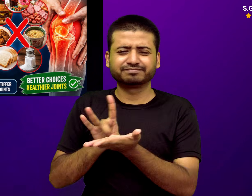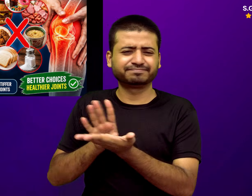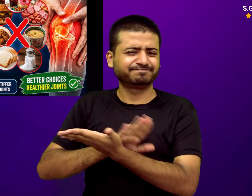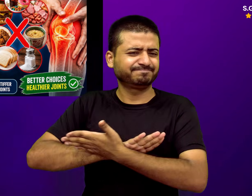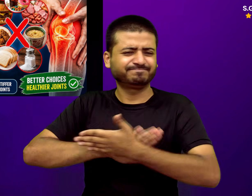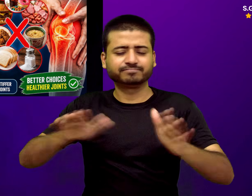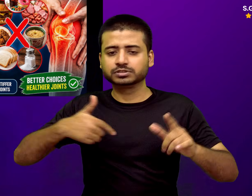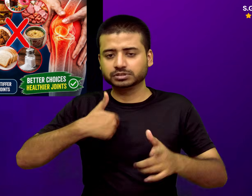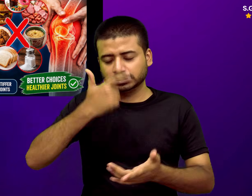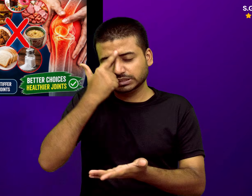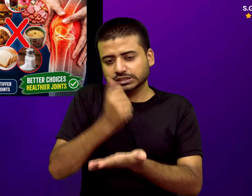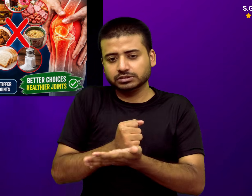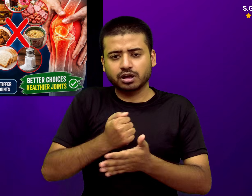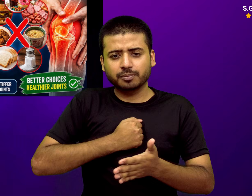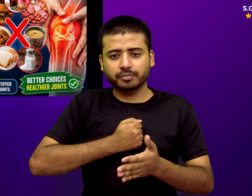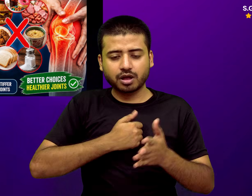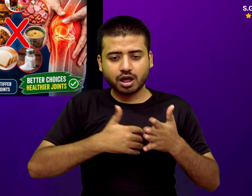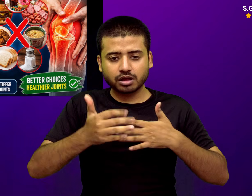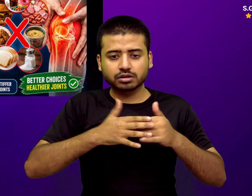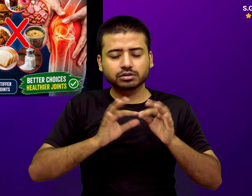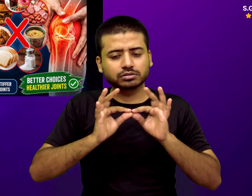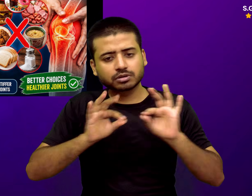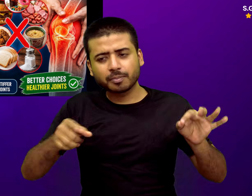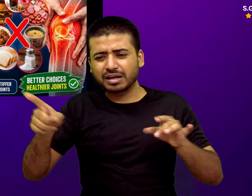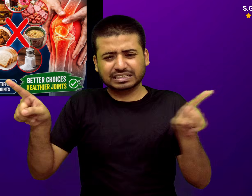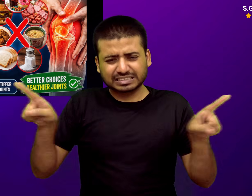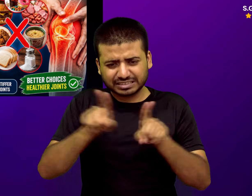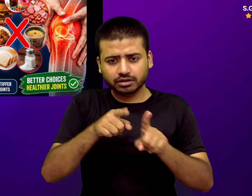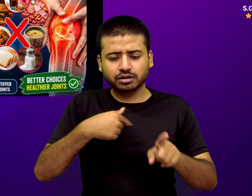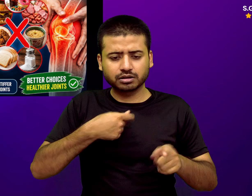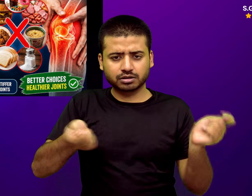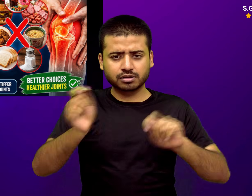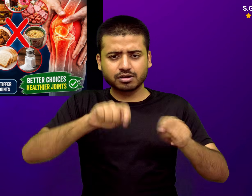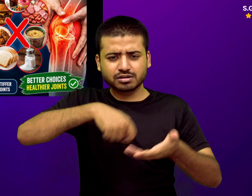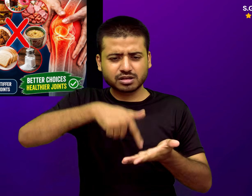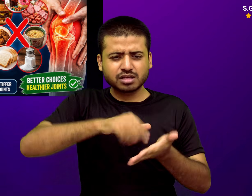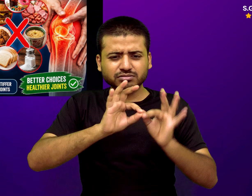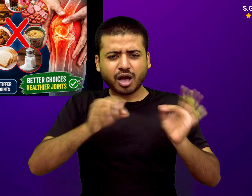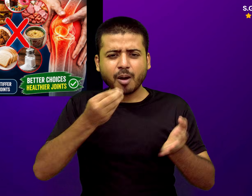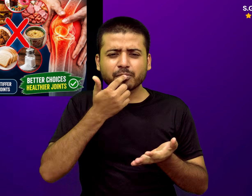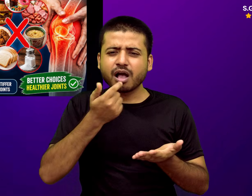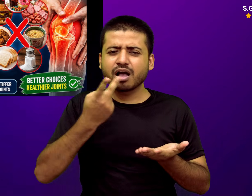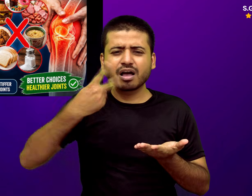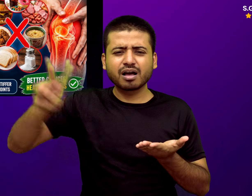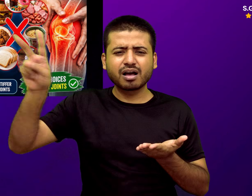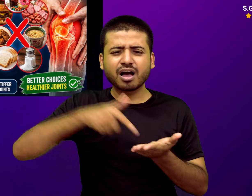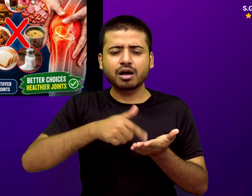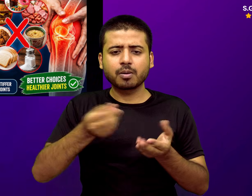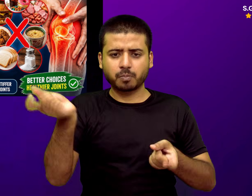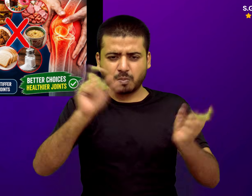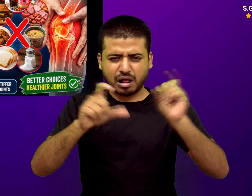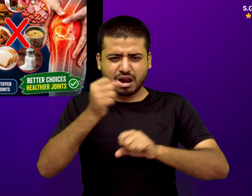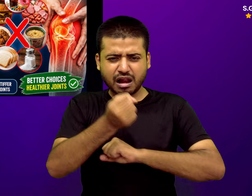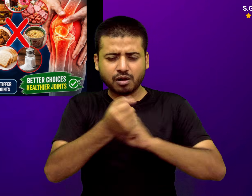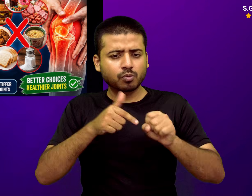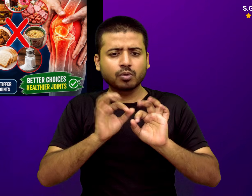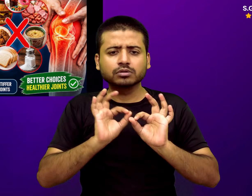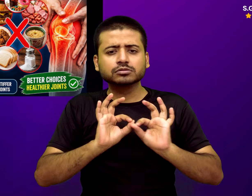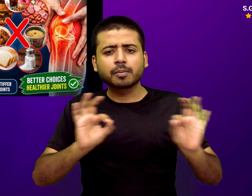and processed meats like bacon and sausages, can trigger adipose, fat, tissue inflammation. This inflammation does not